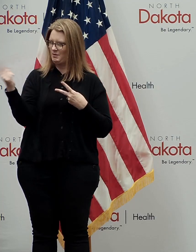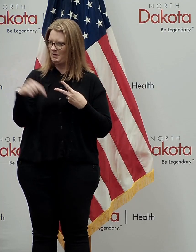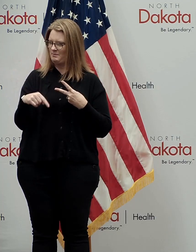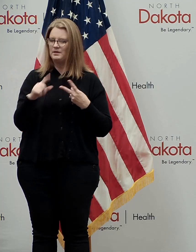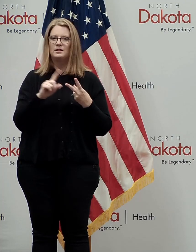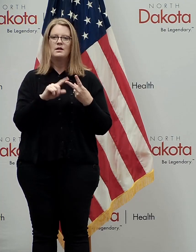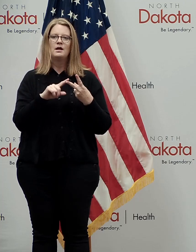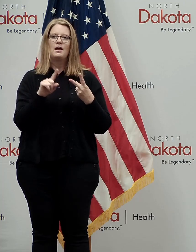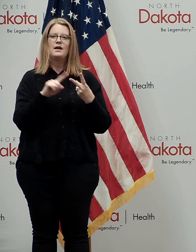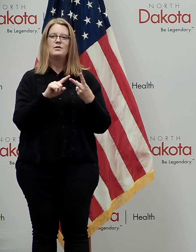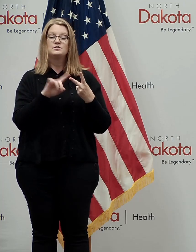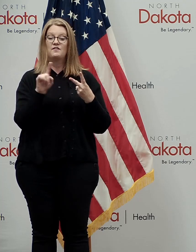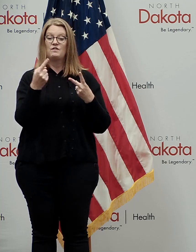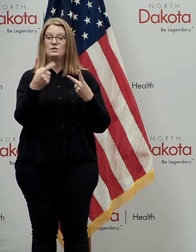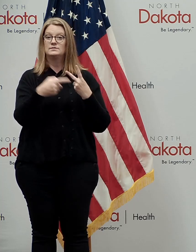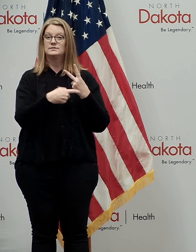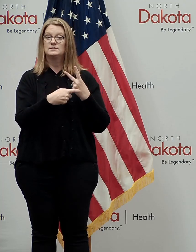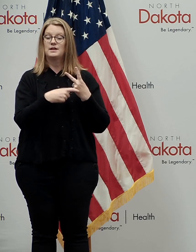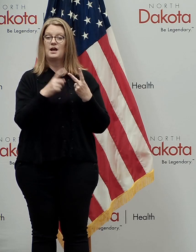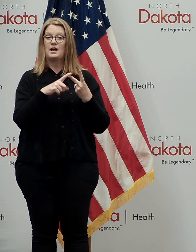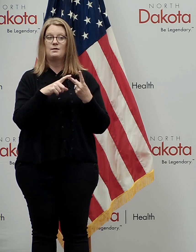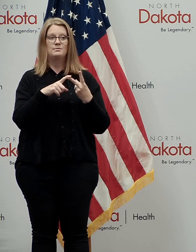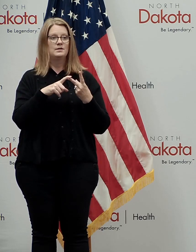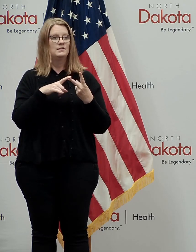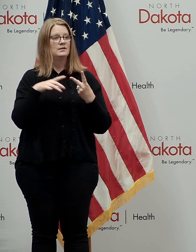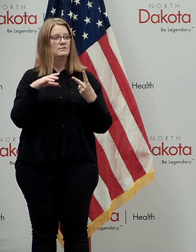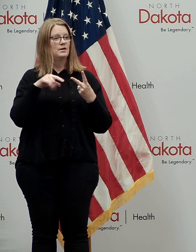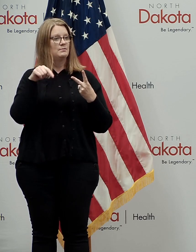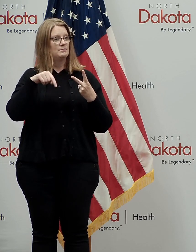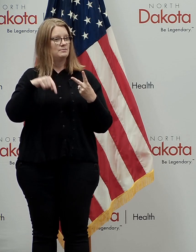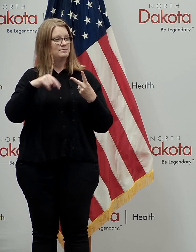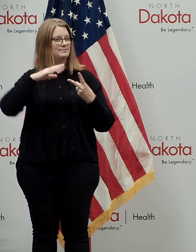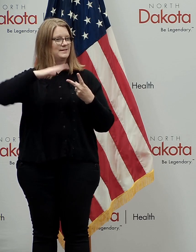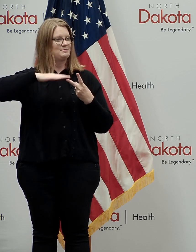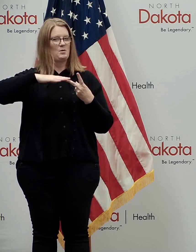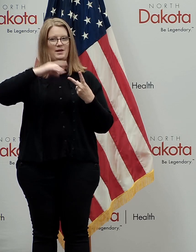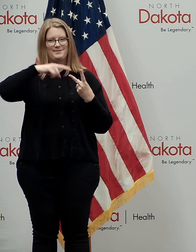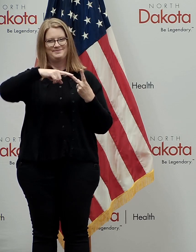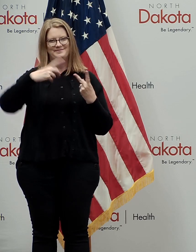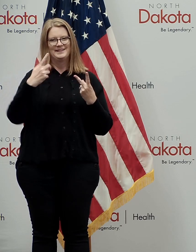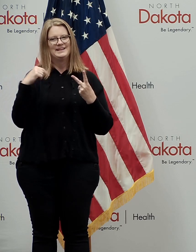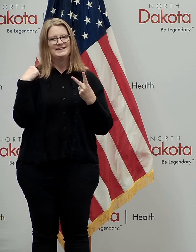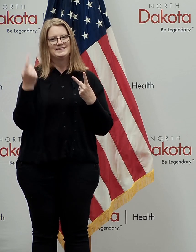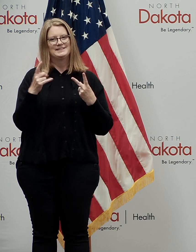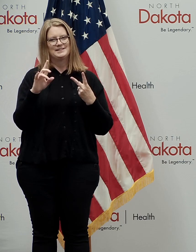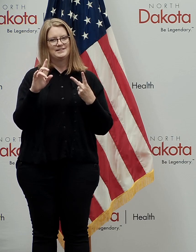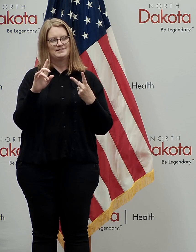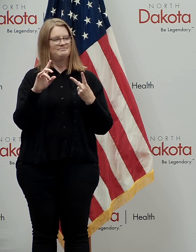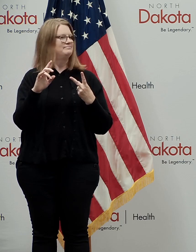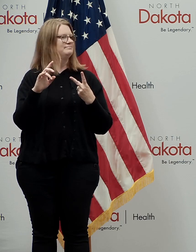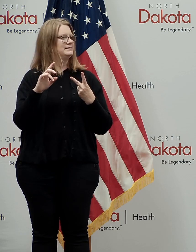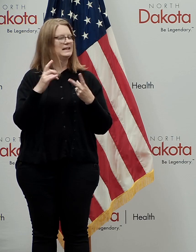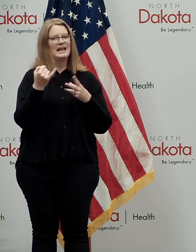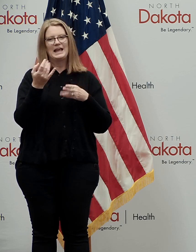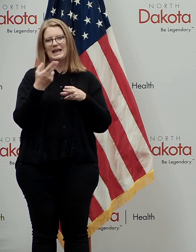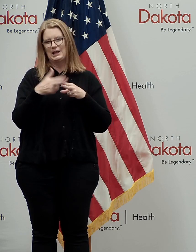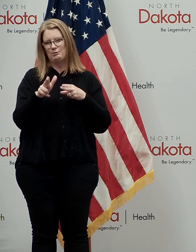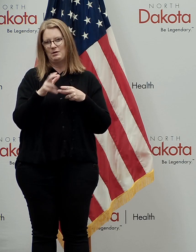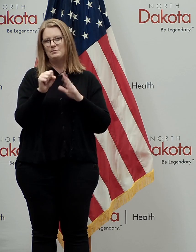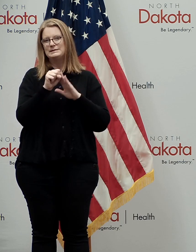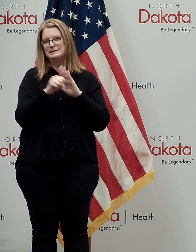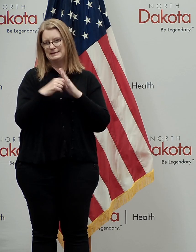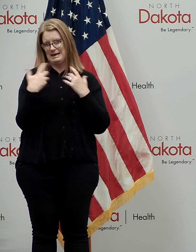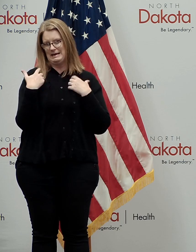And also for the first time from the podium, but been working almost 24 hours a day since he was appointed, our Interim State Health Officer,